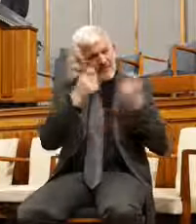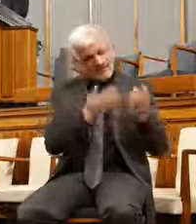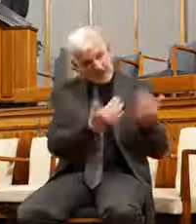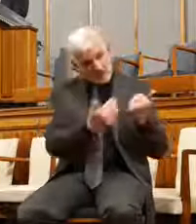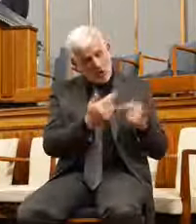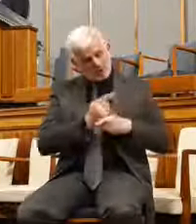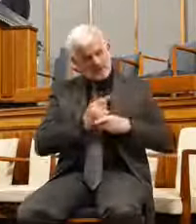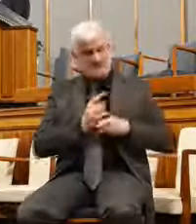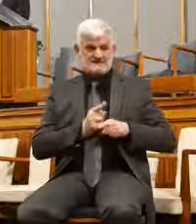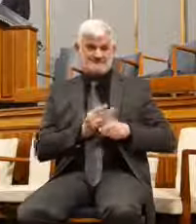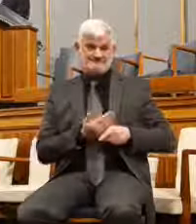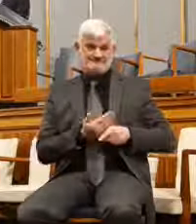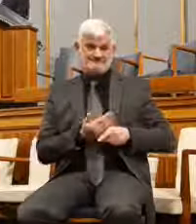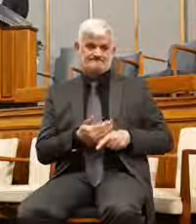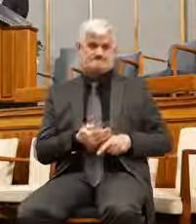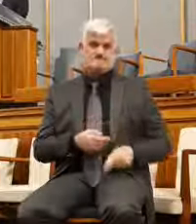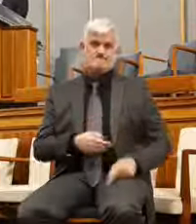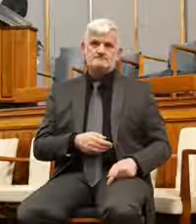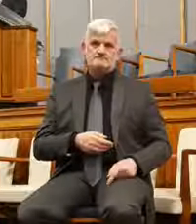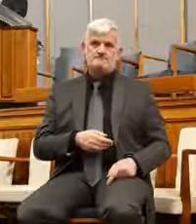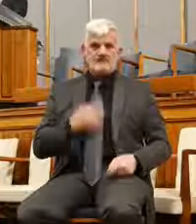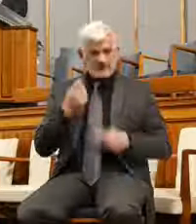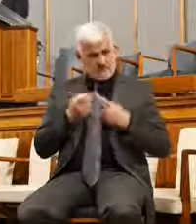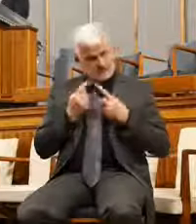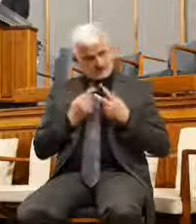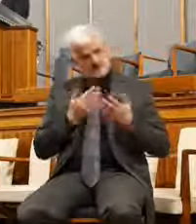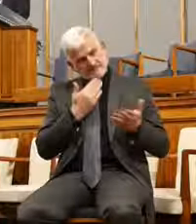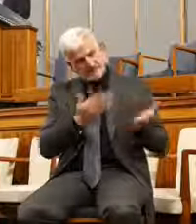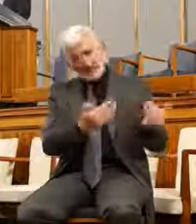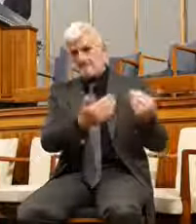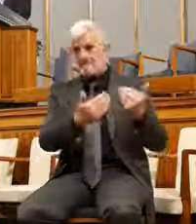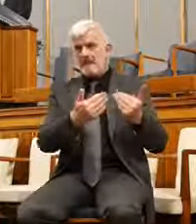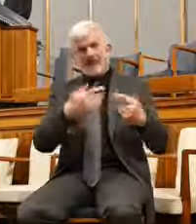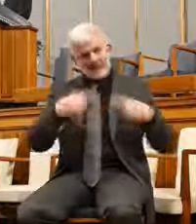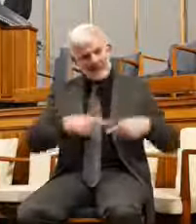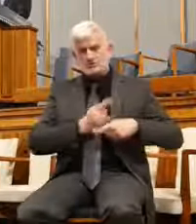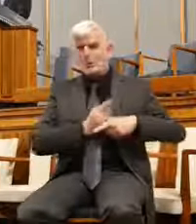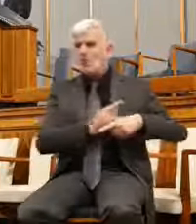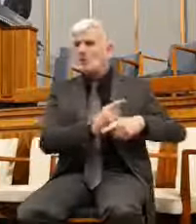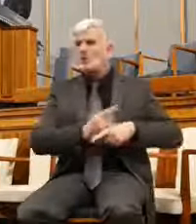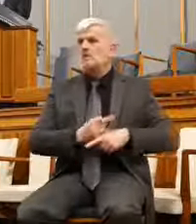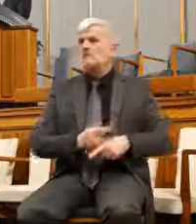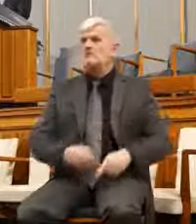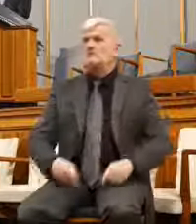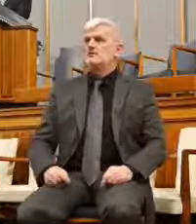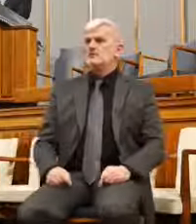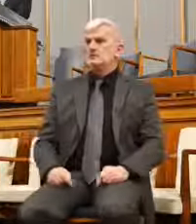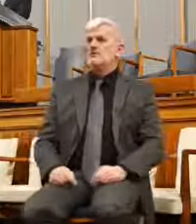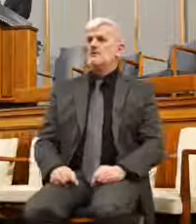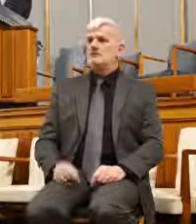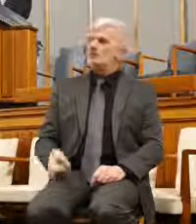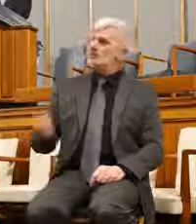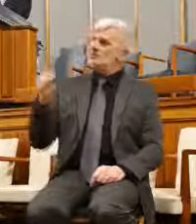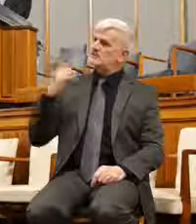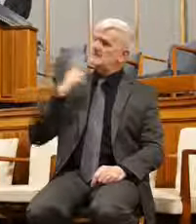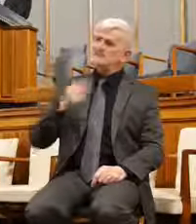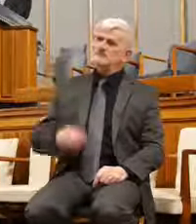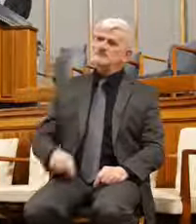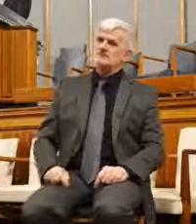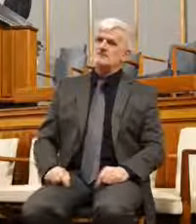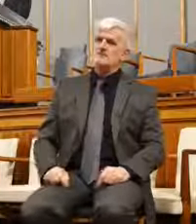these things. Weigh them up. Come now and let us reason together, said the Lord.